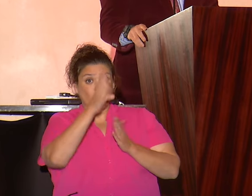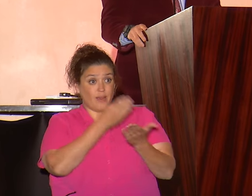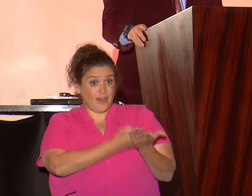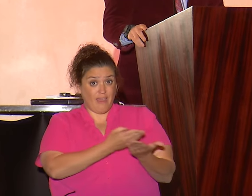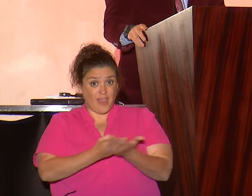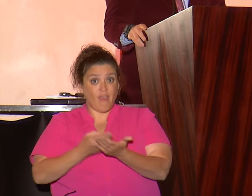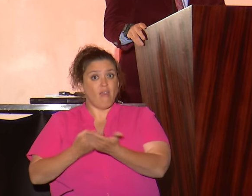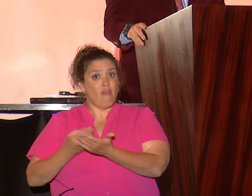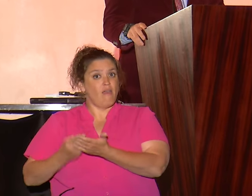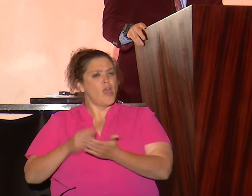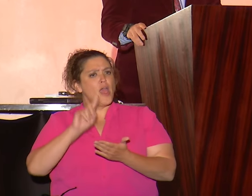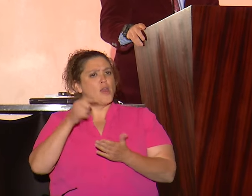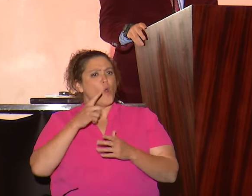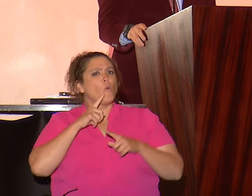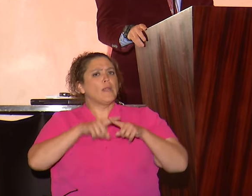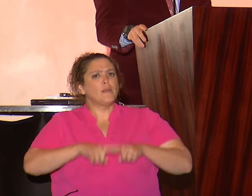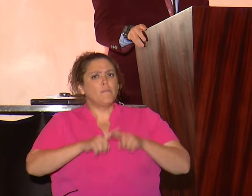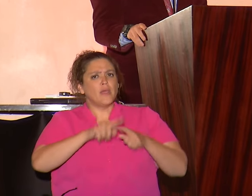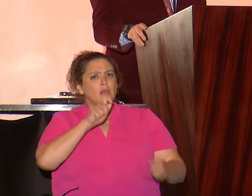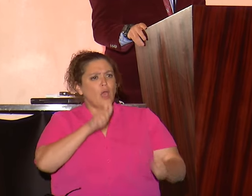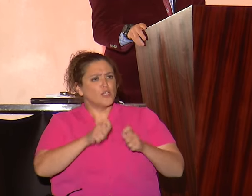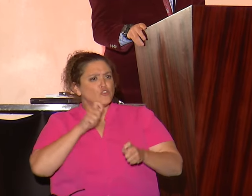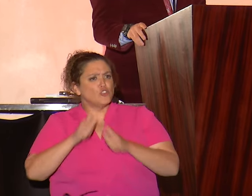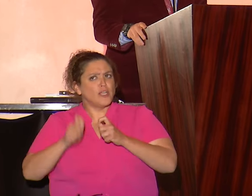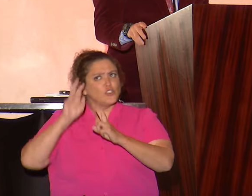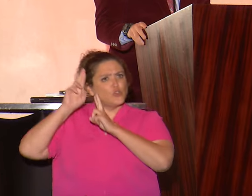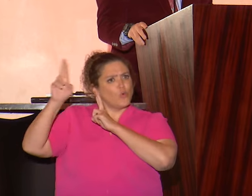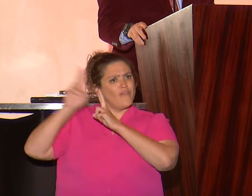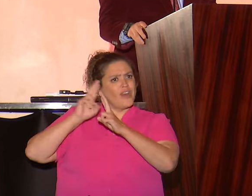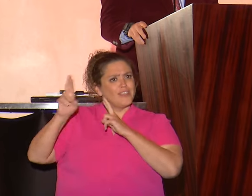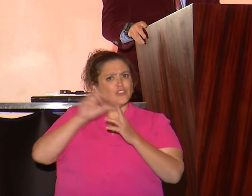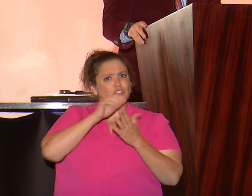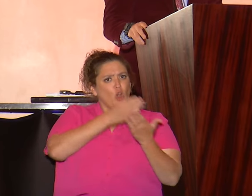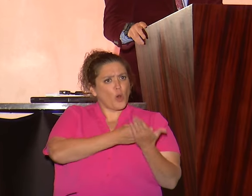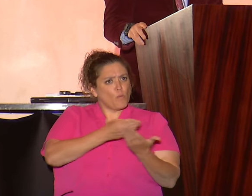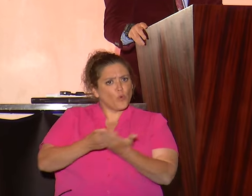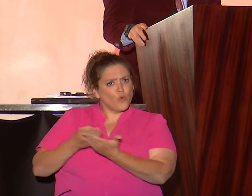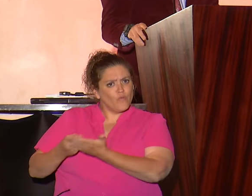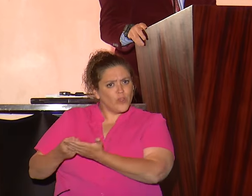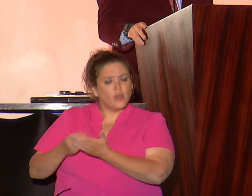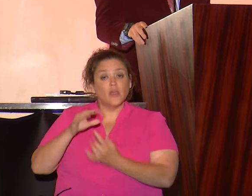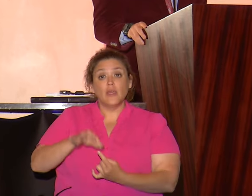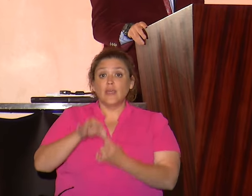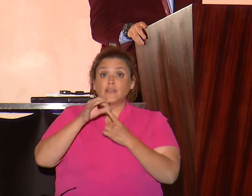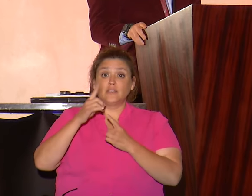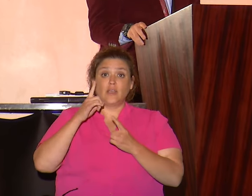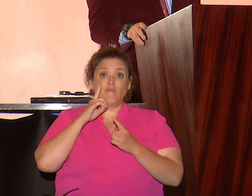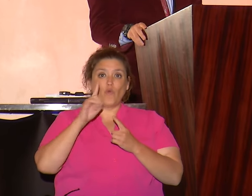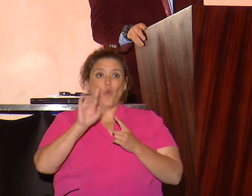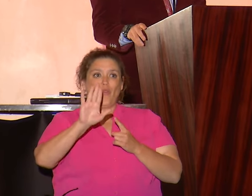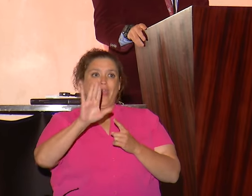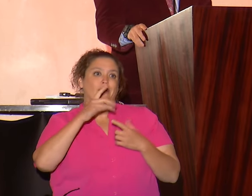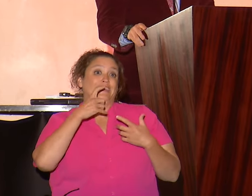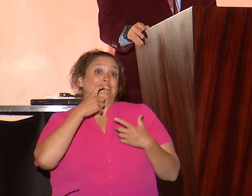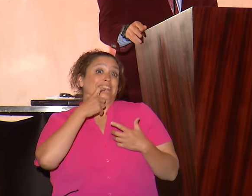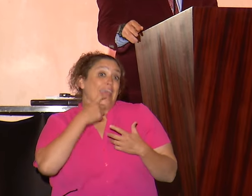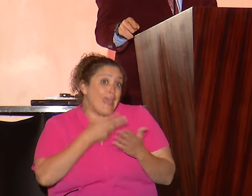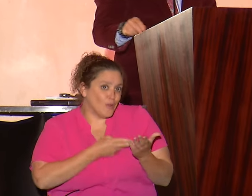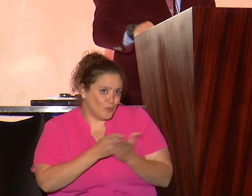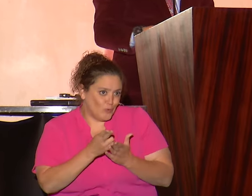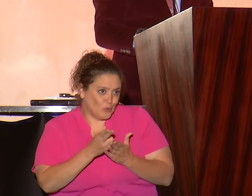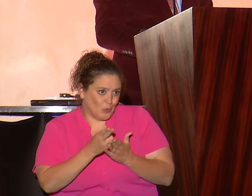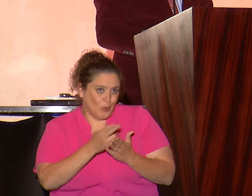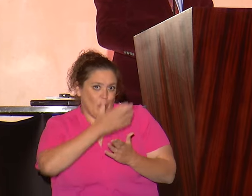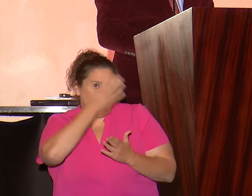on changing revelations that are unverified except for the claims of their veracity made by